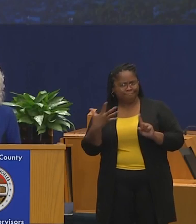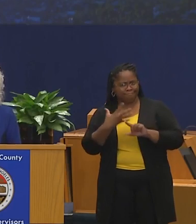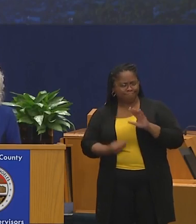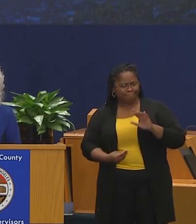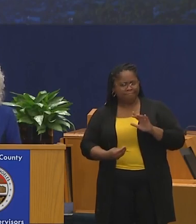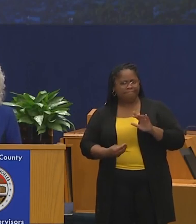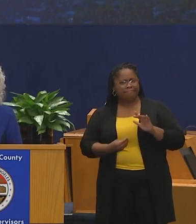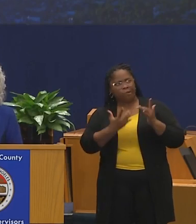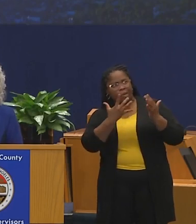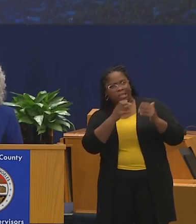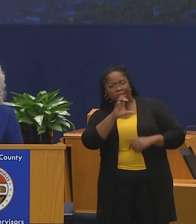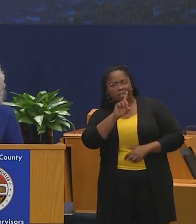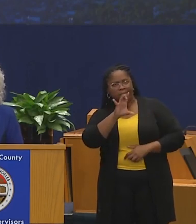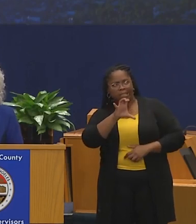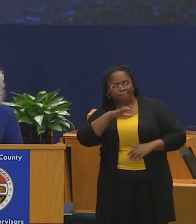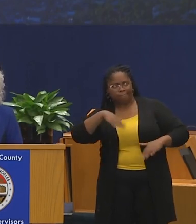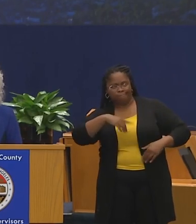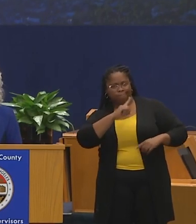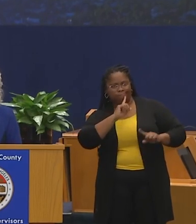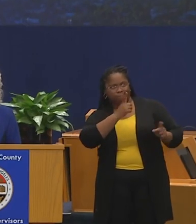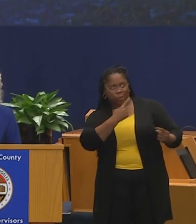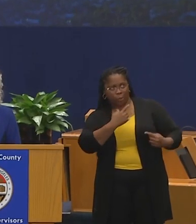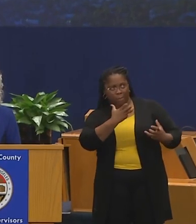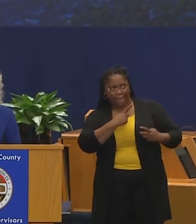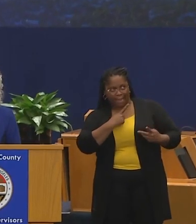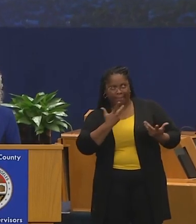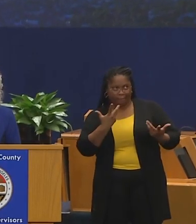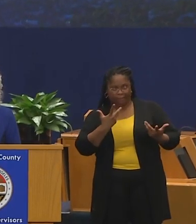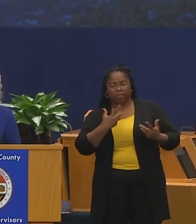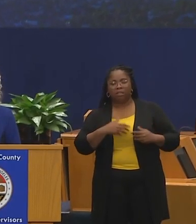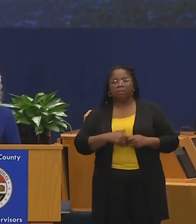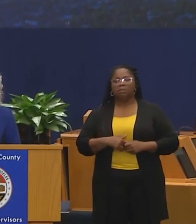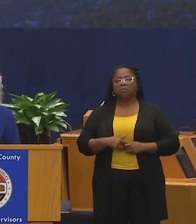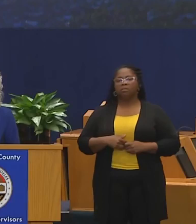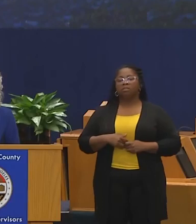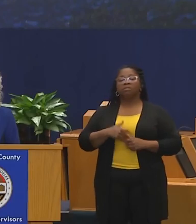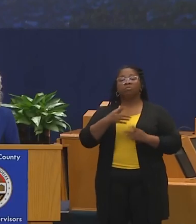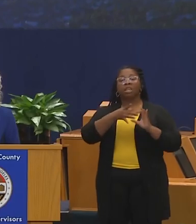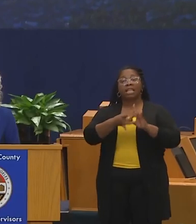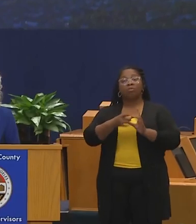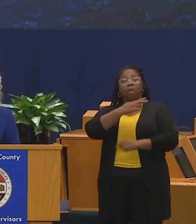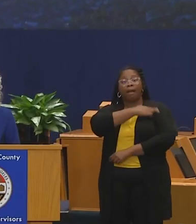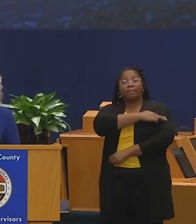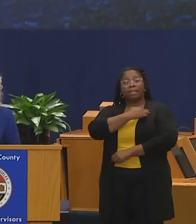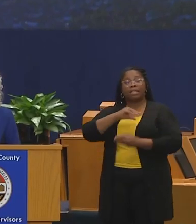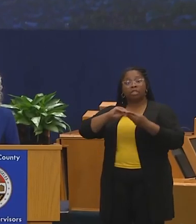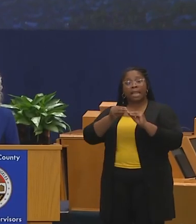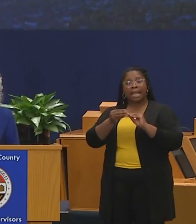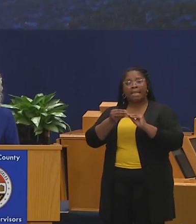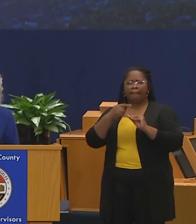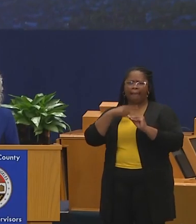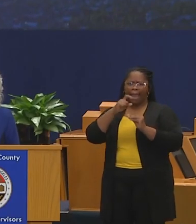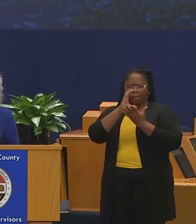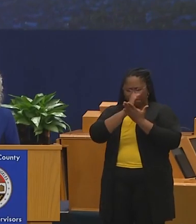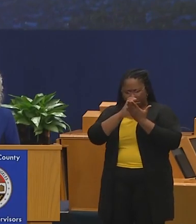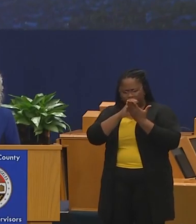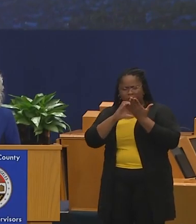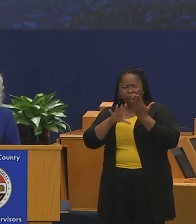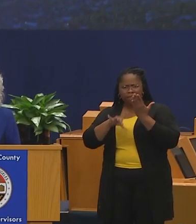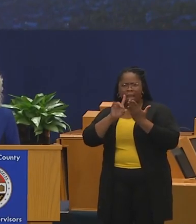those results yet. I can look and see what I have on hospitalization data to give you actual